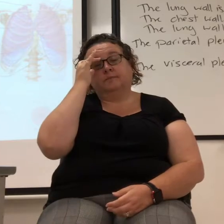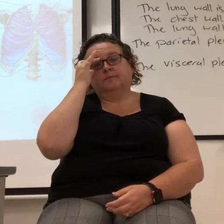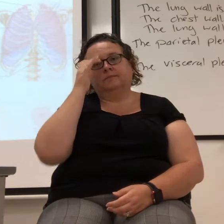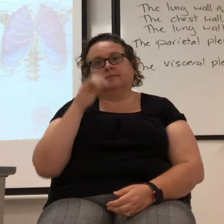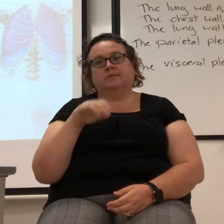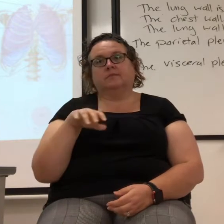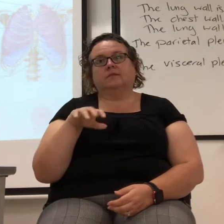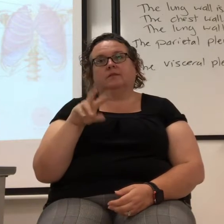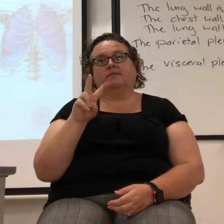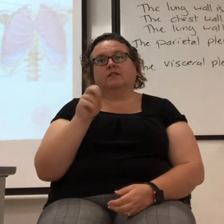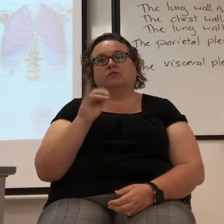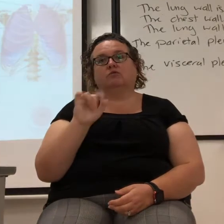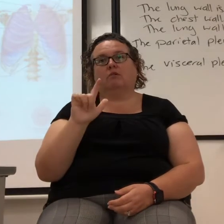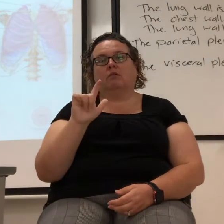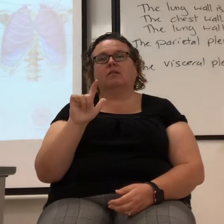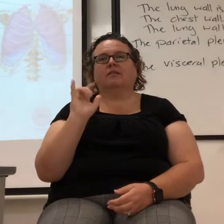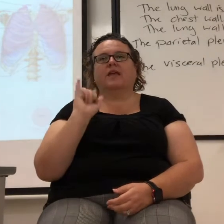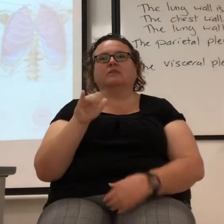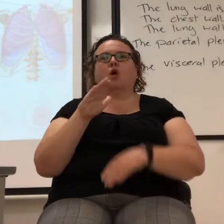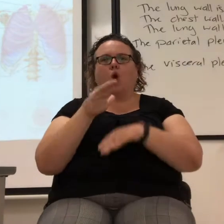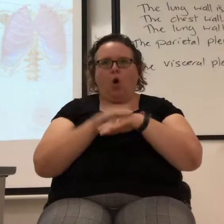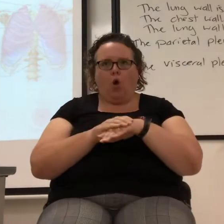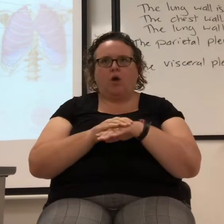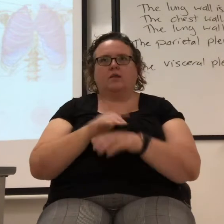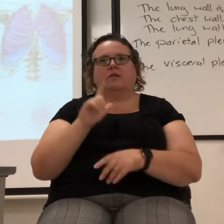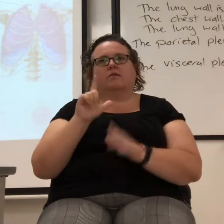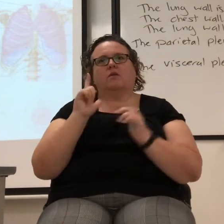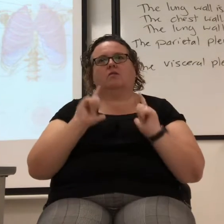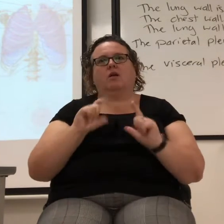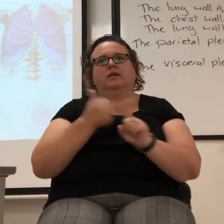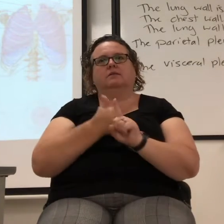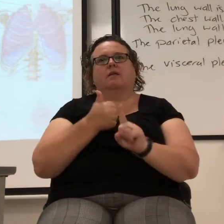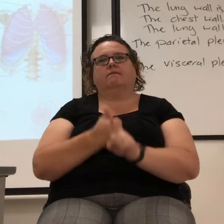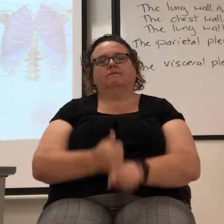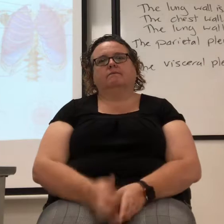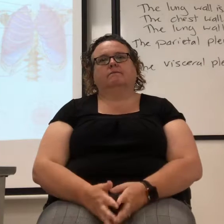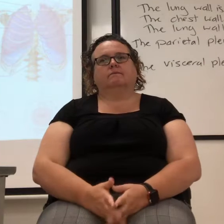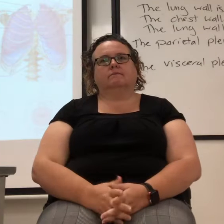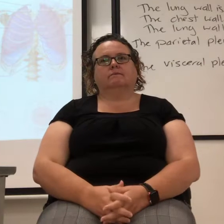The visceral pleura, it's on the lung. Okay.